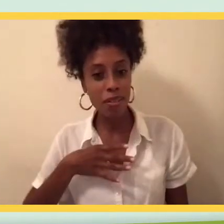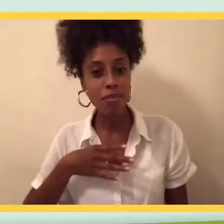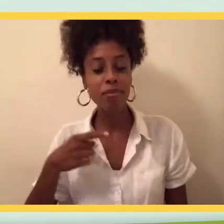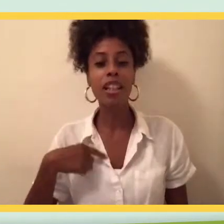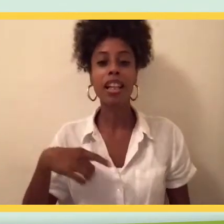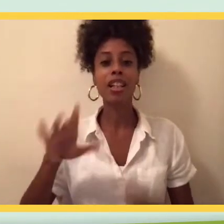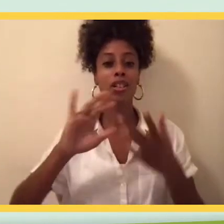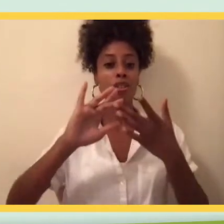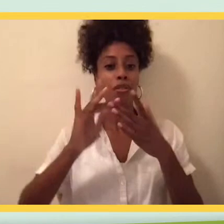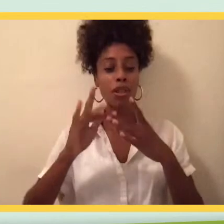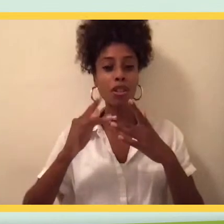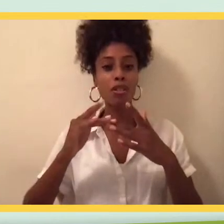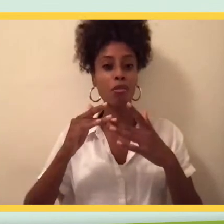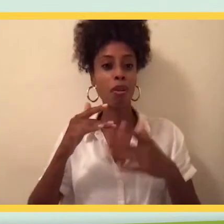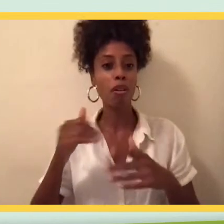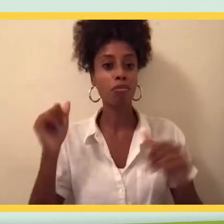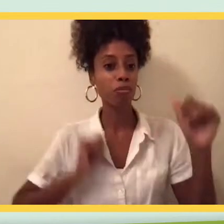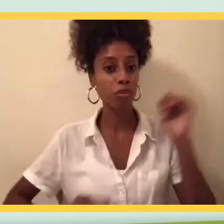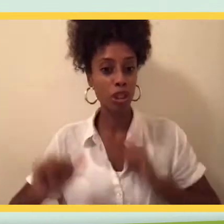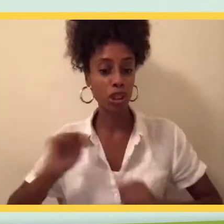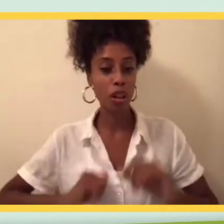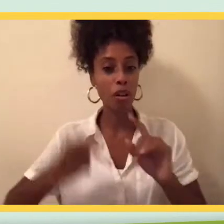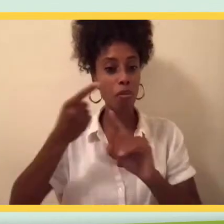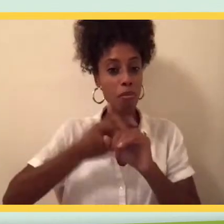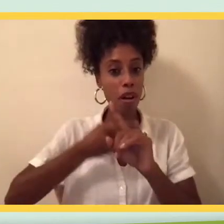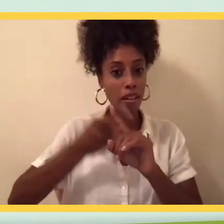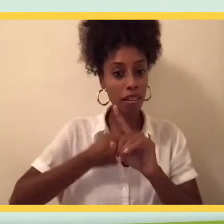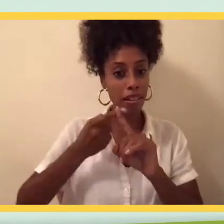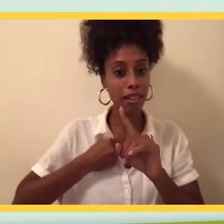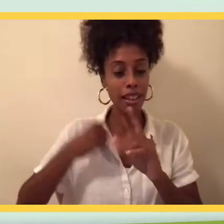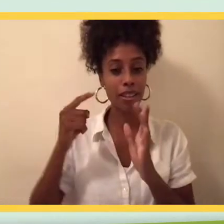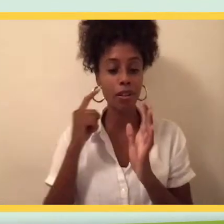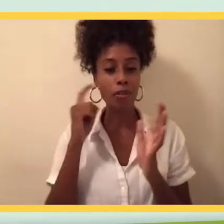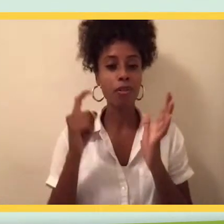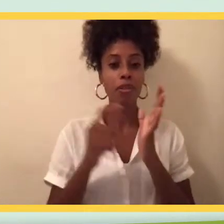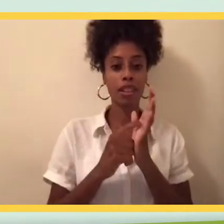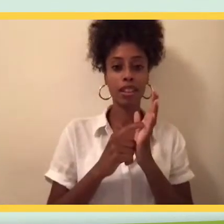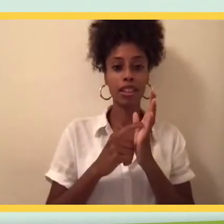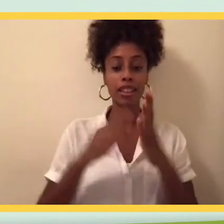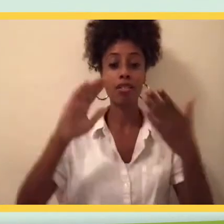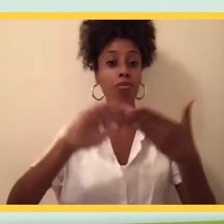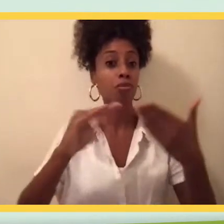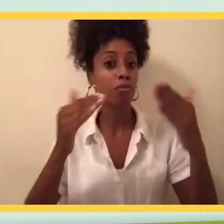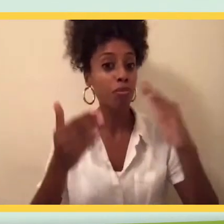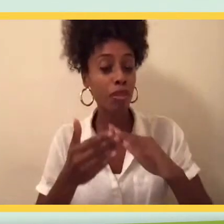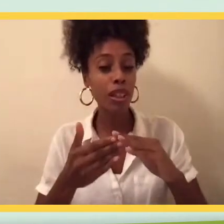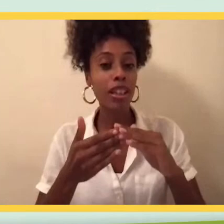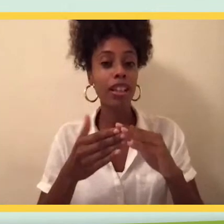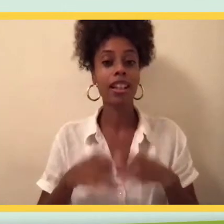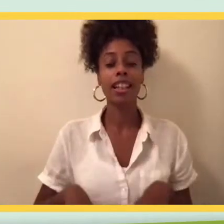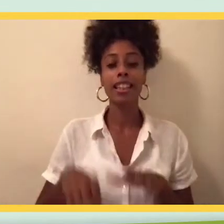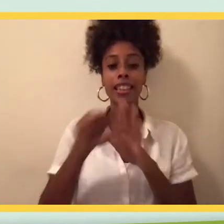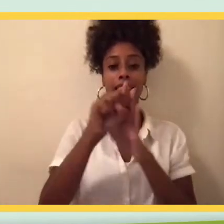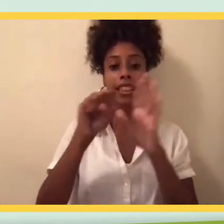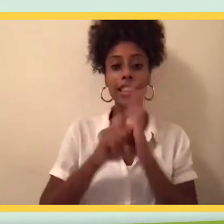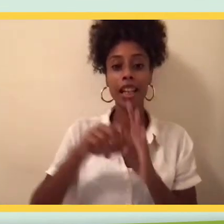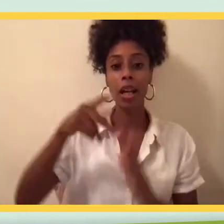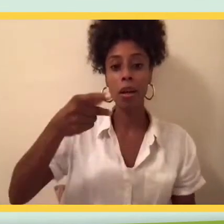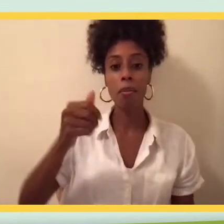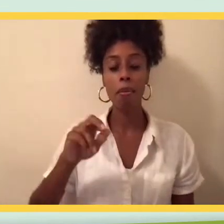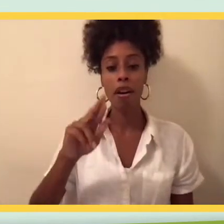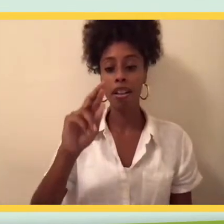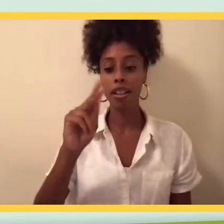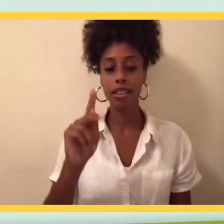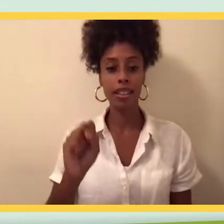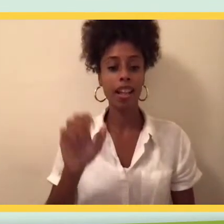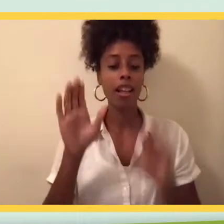virtual series highlighting state parks, community, and the awesome things that Black folks are doing all